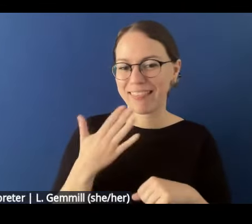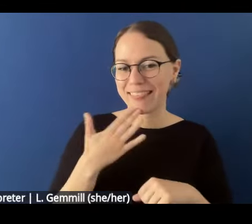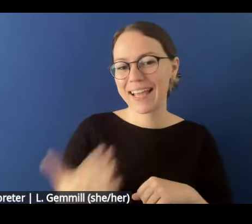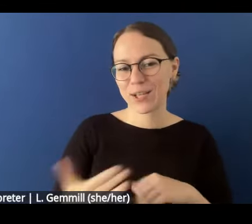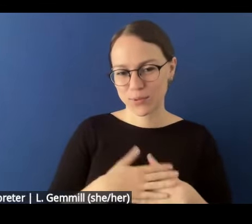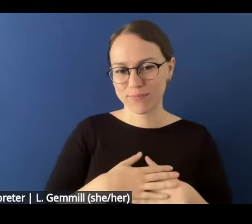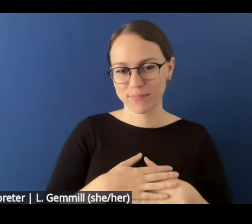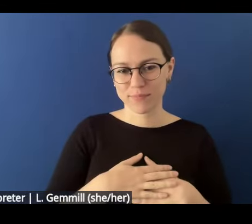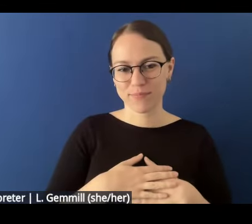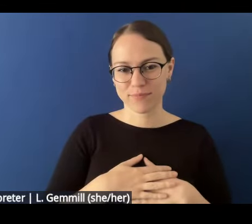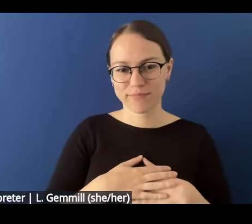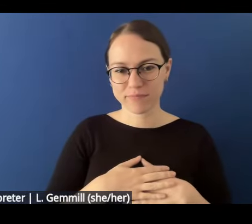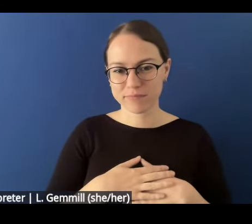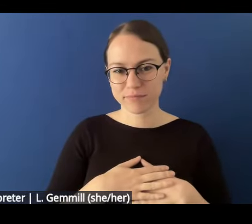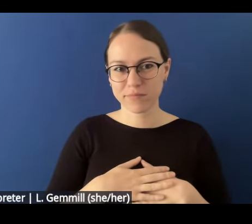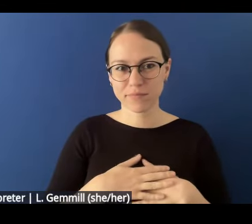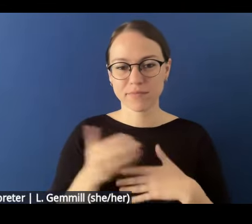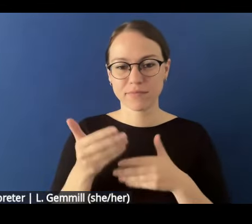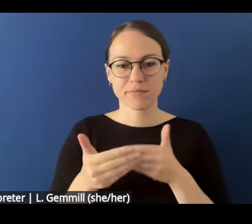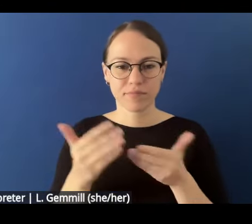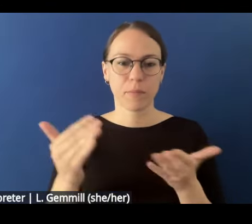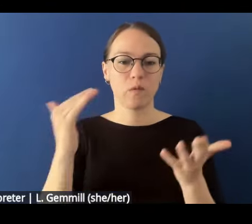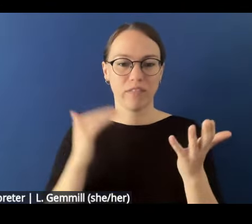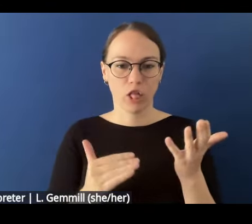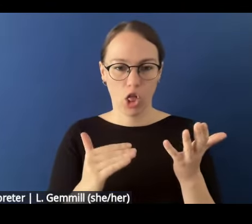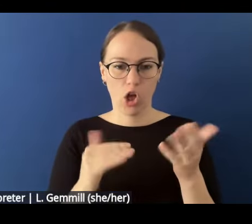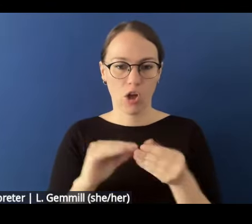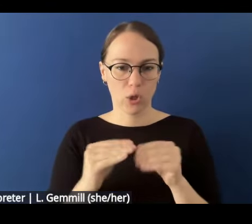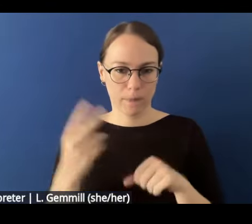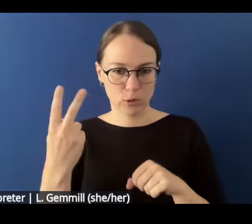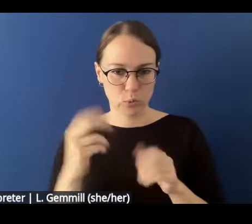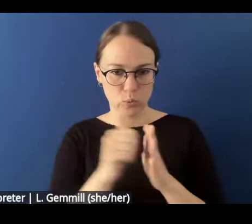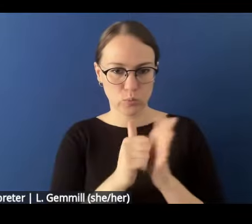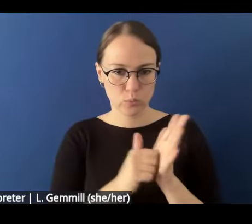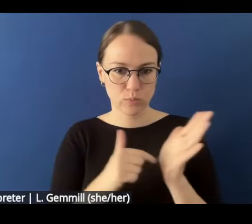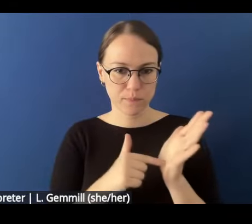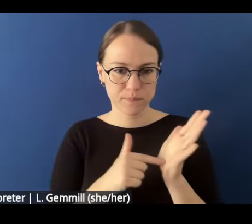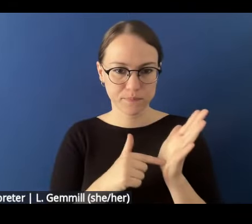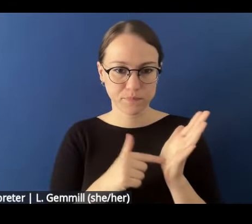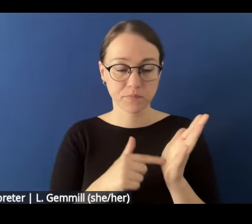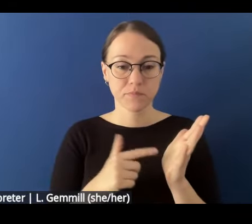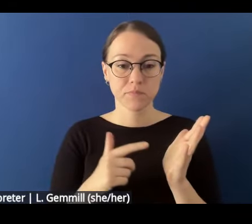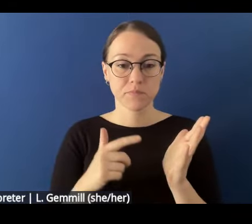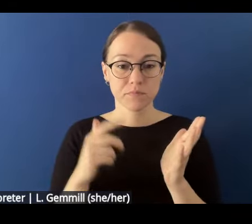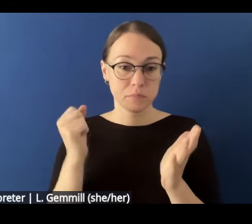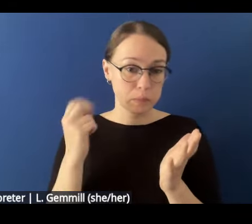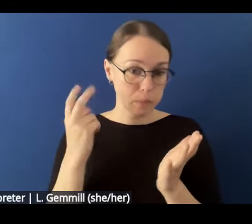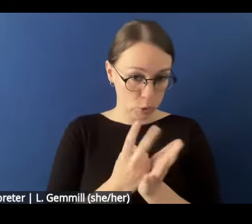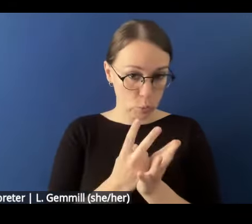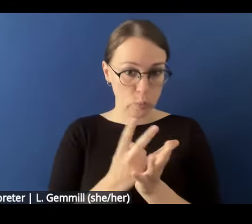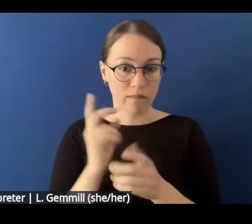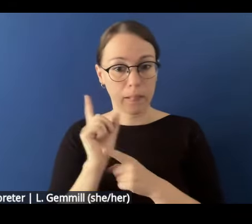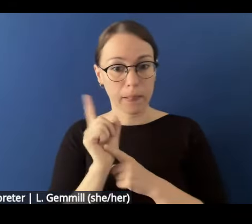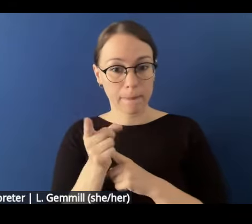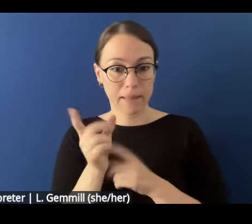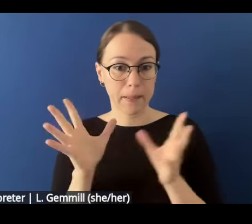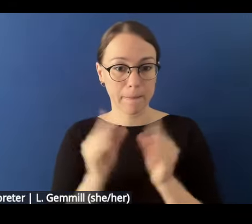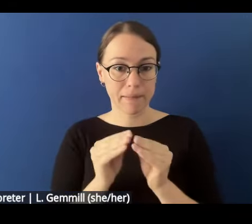Moving along, item number 2, consideration of the minutes for the July 10th, 2025 meeting.